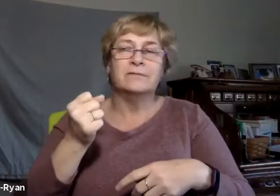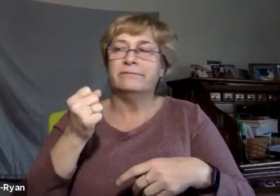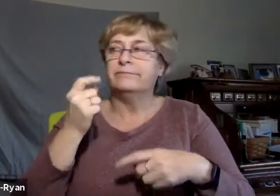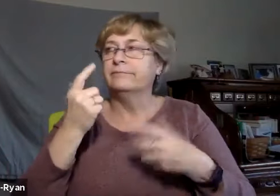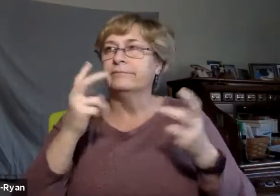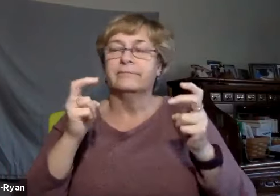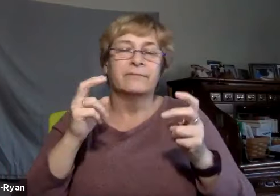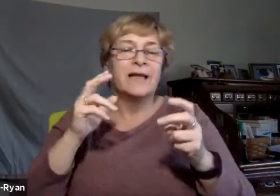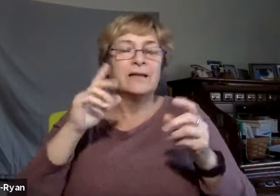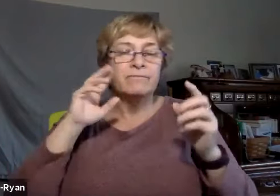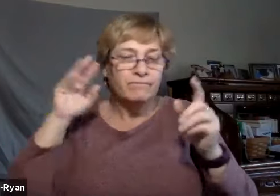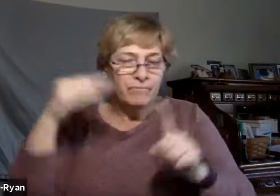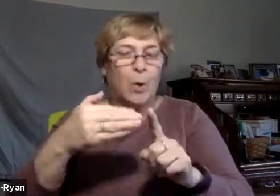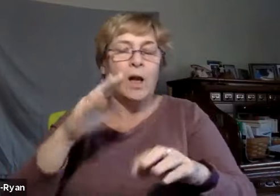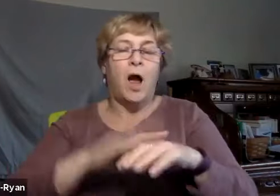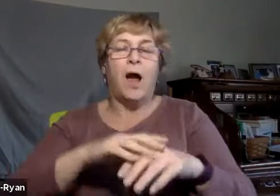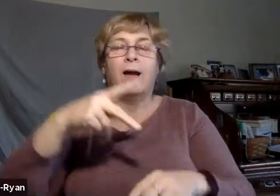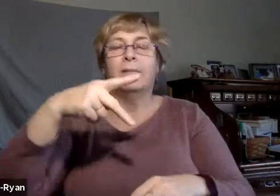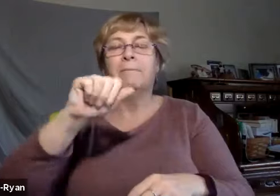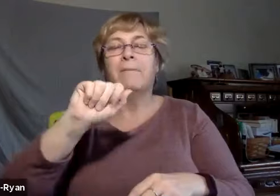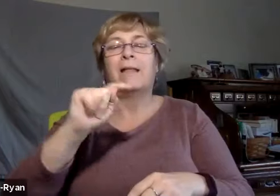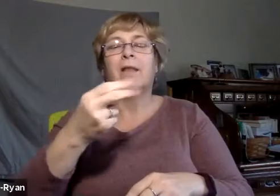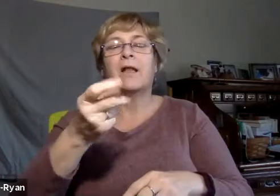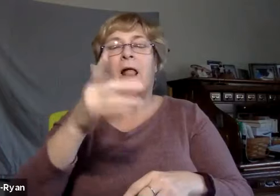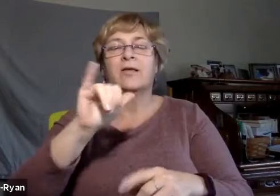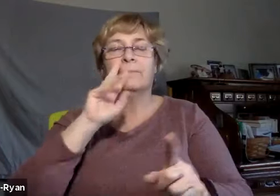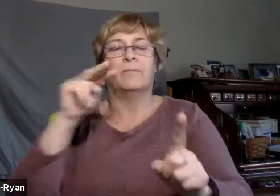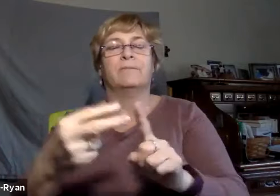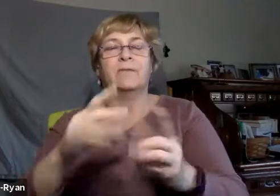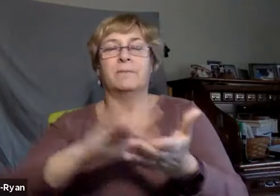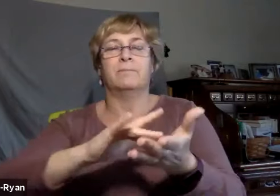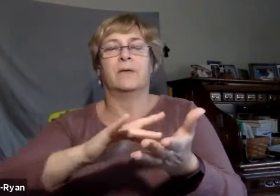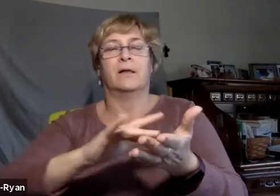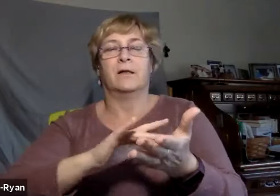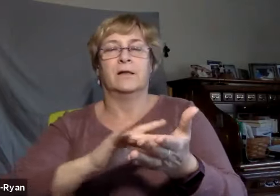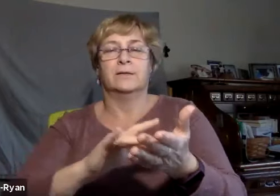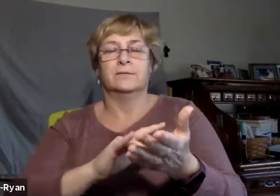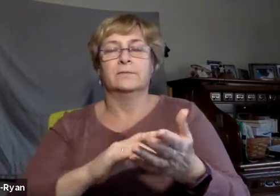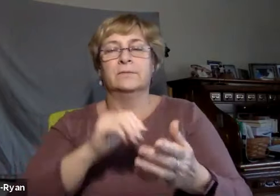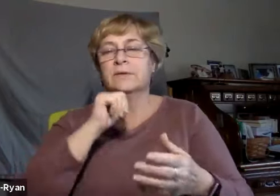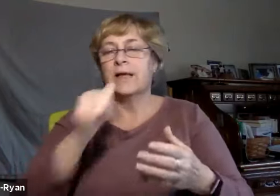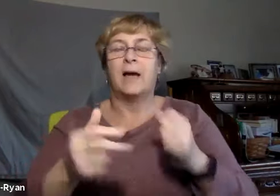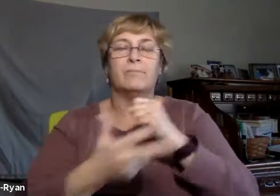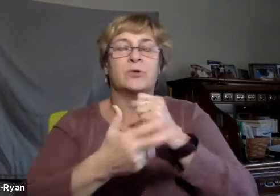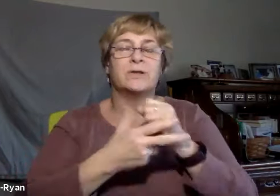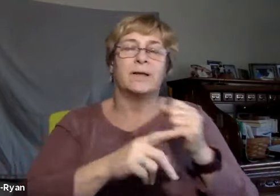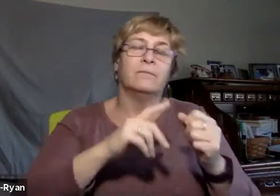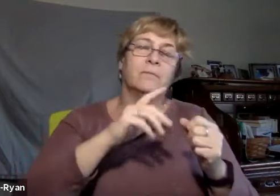in favor of CIs because it's more focused on the pathology of deafness and